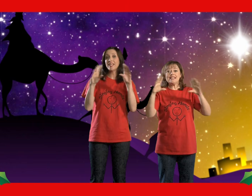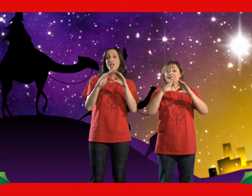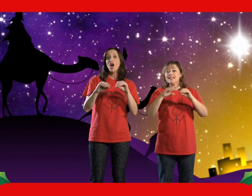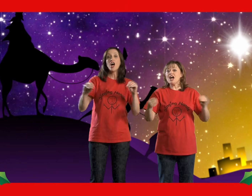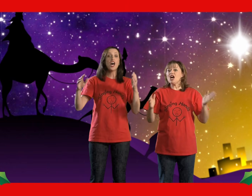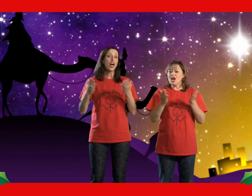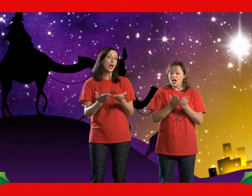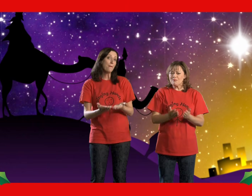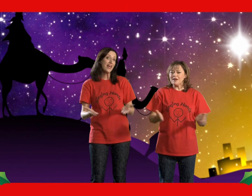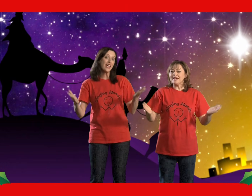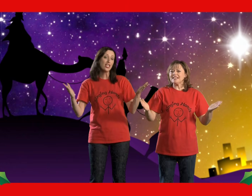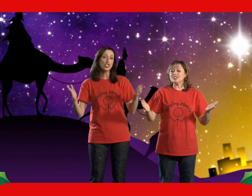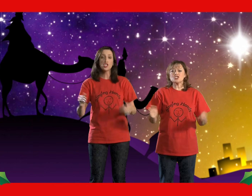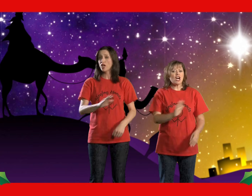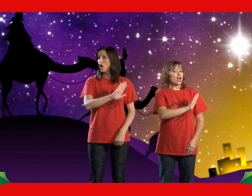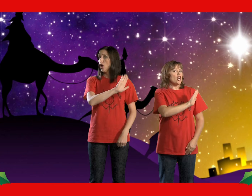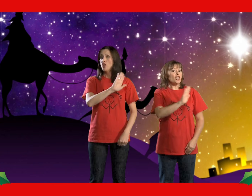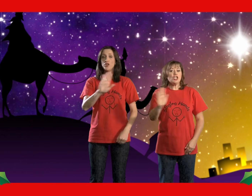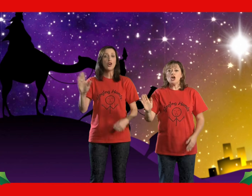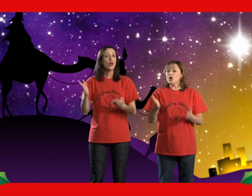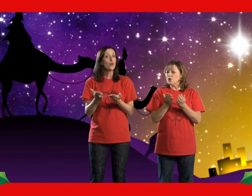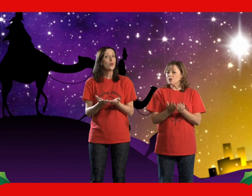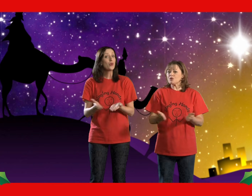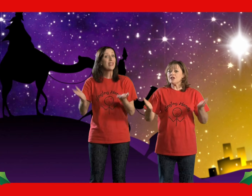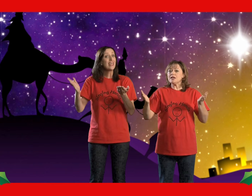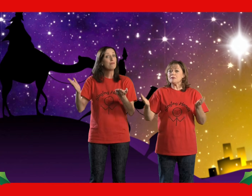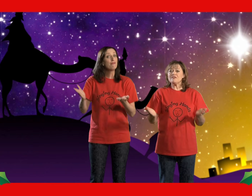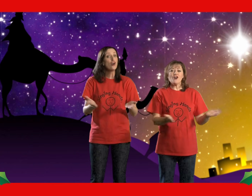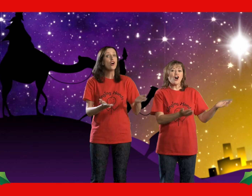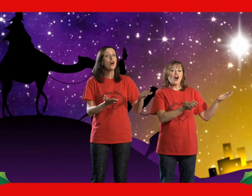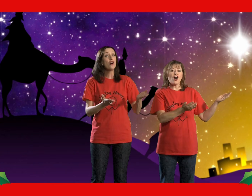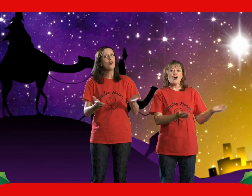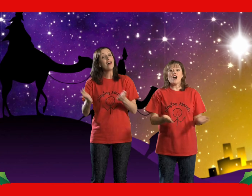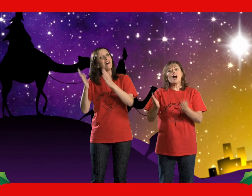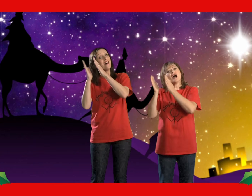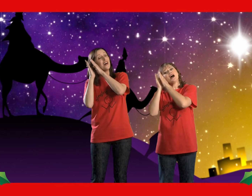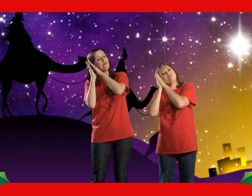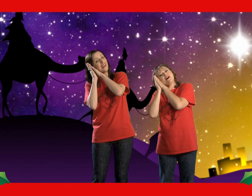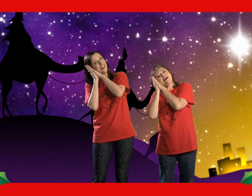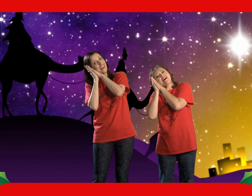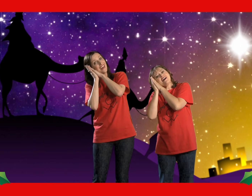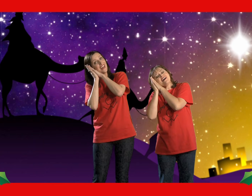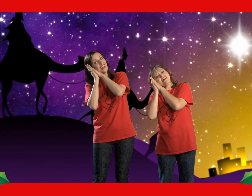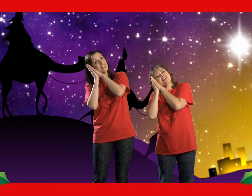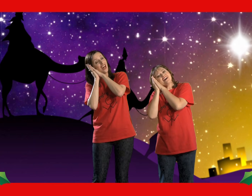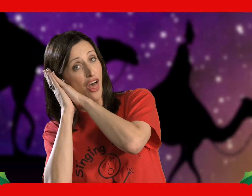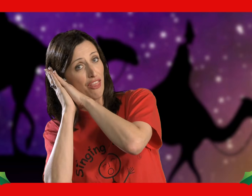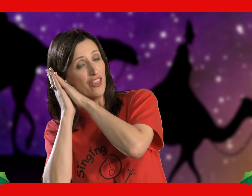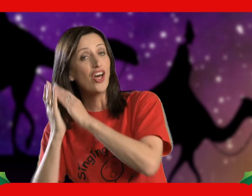Away in a manger, no crib for a bed,